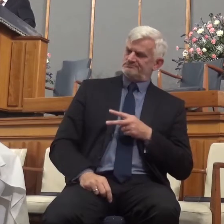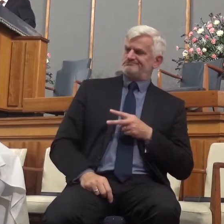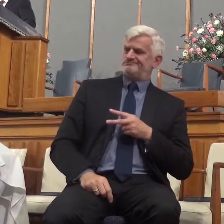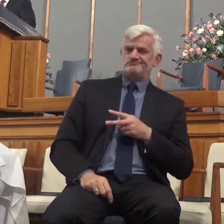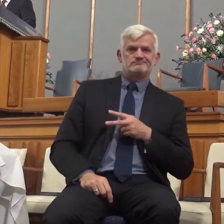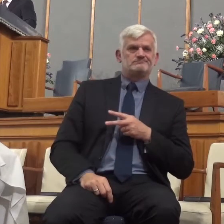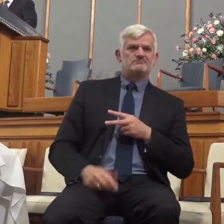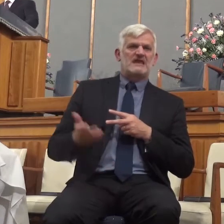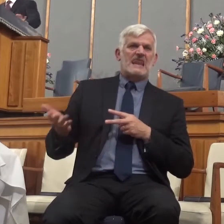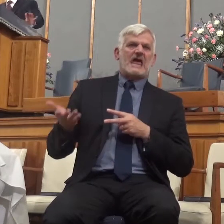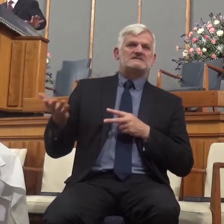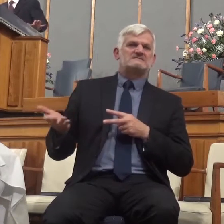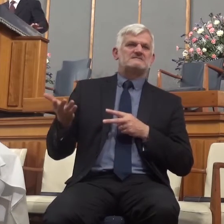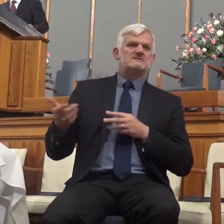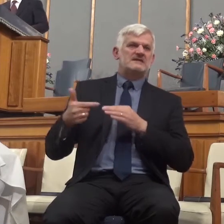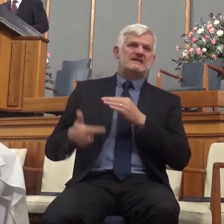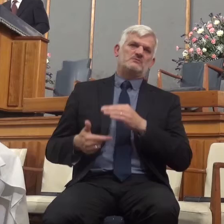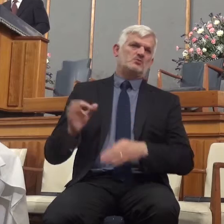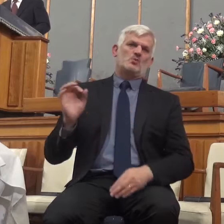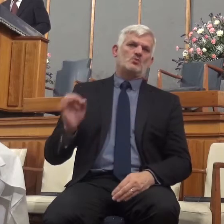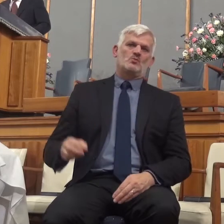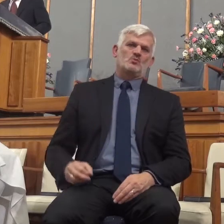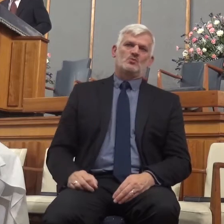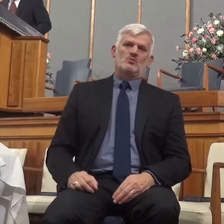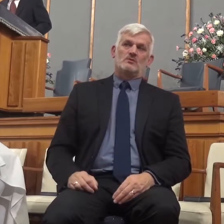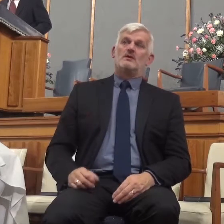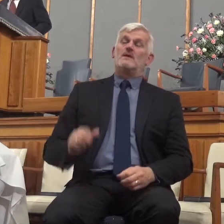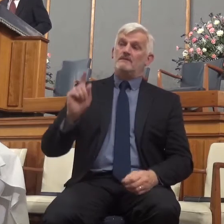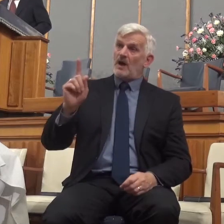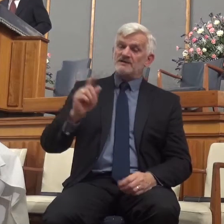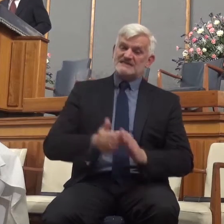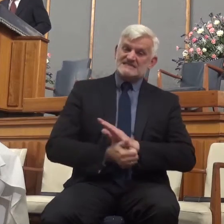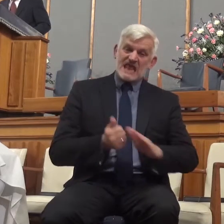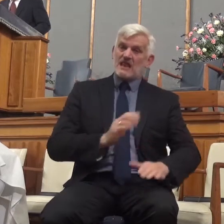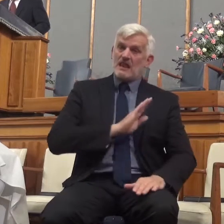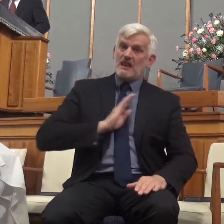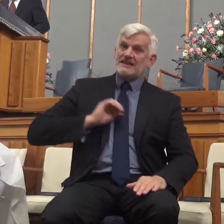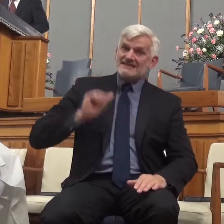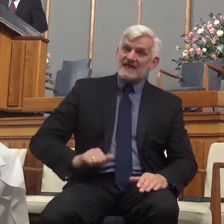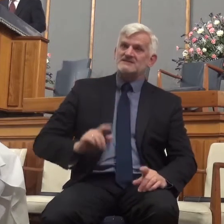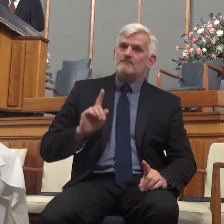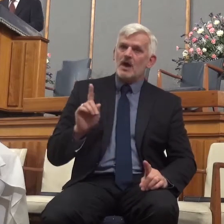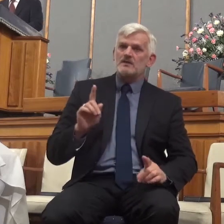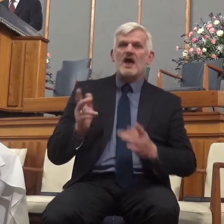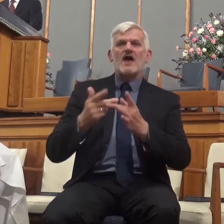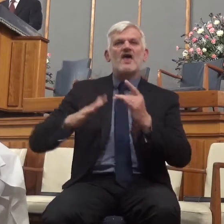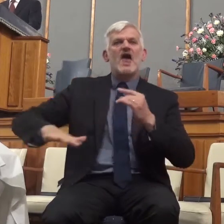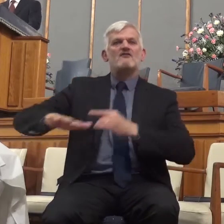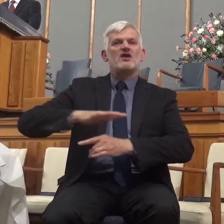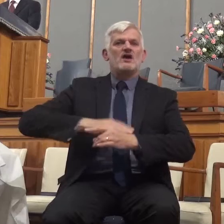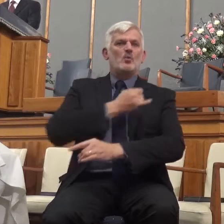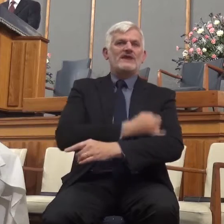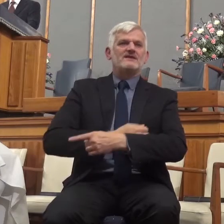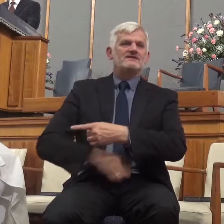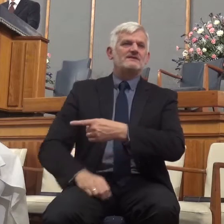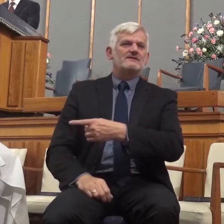man, aside from his great military skills. But I only mention that, and I'm not